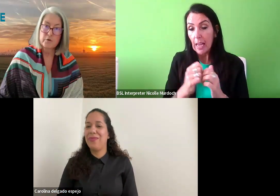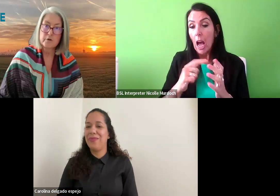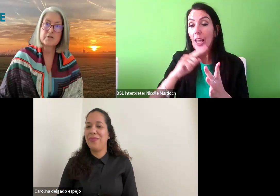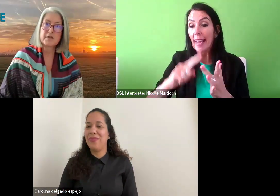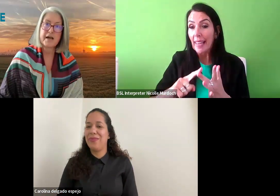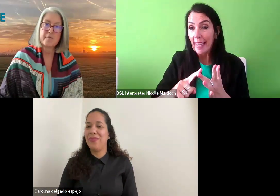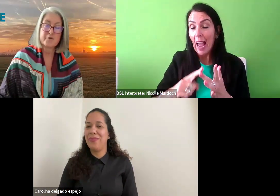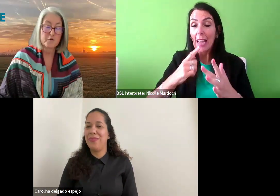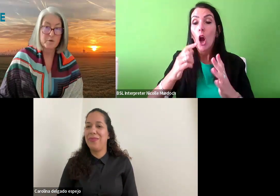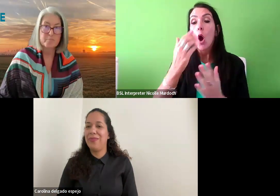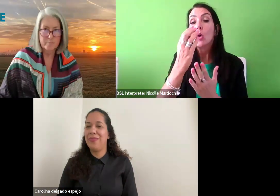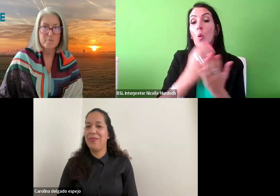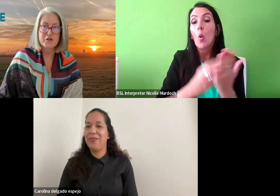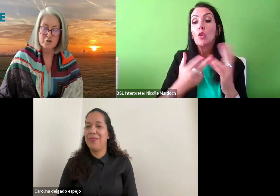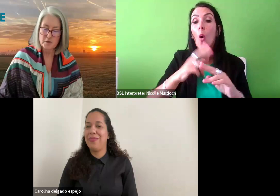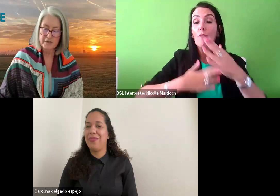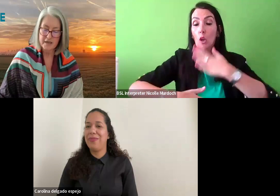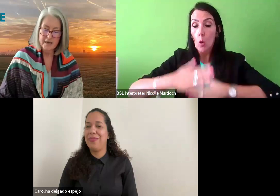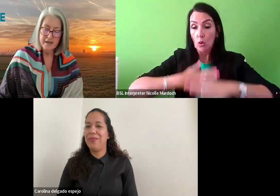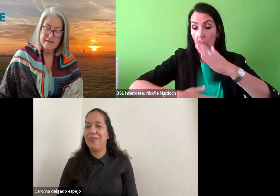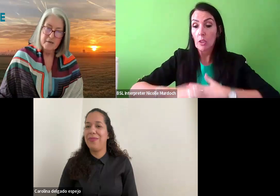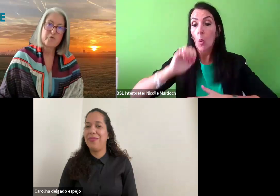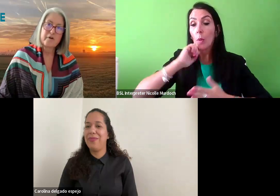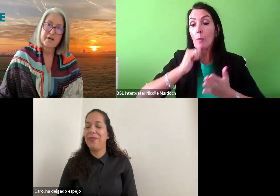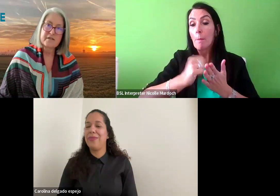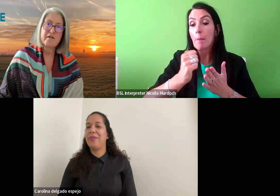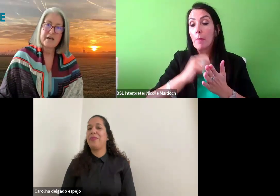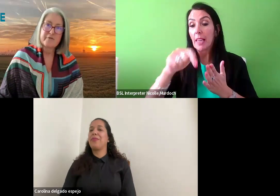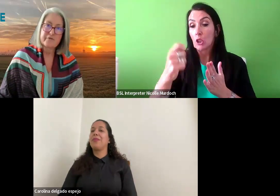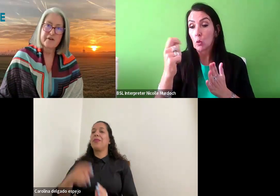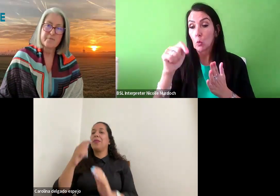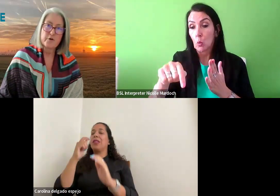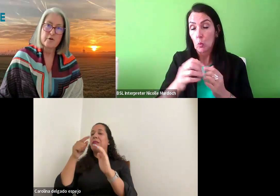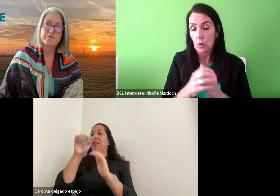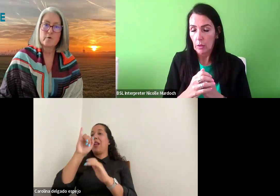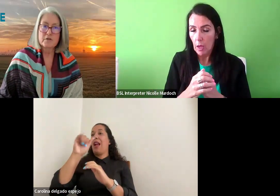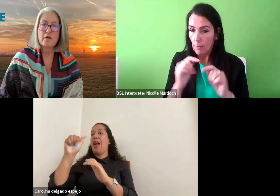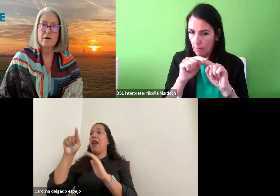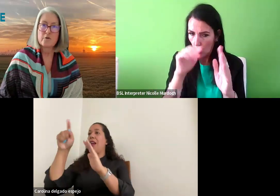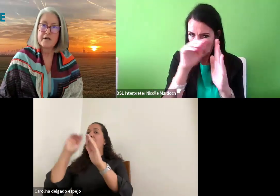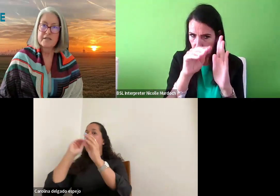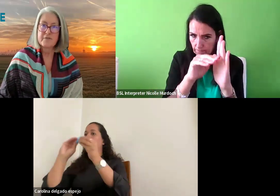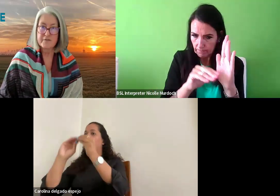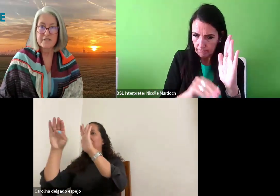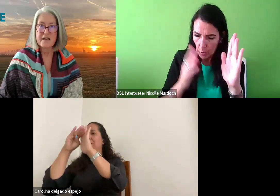of conduct, which we will be publishing shortly, that provides a high-level framework